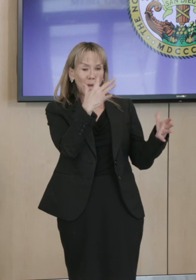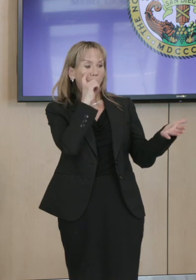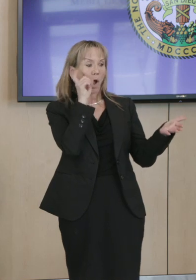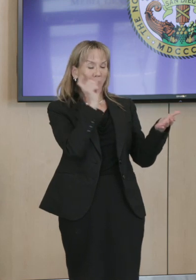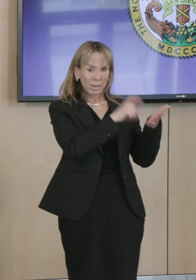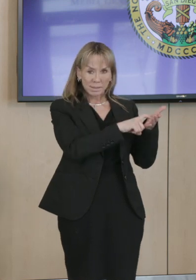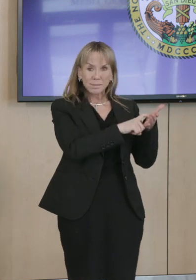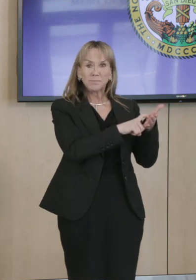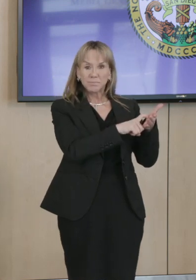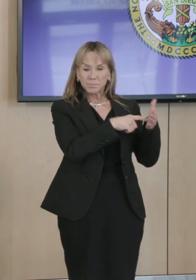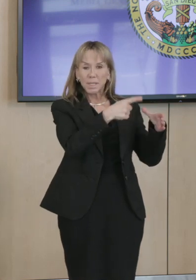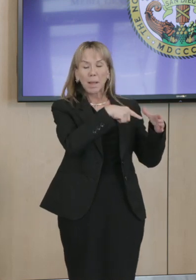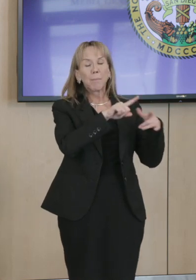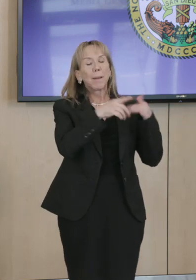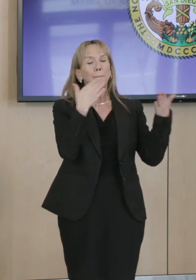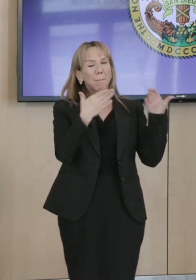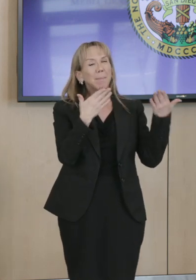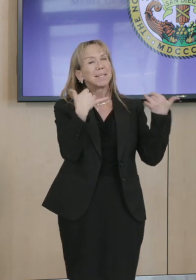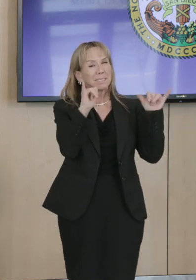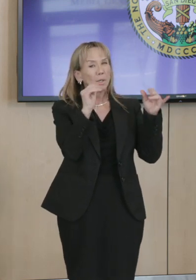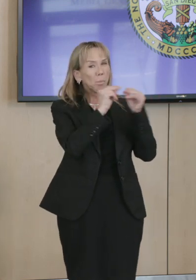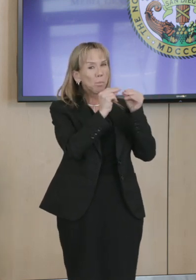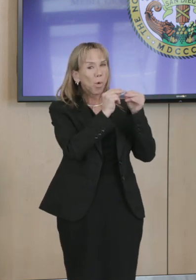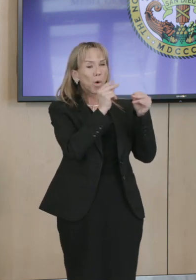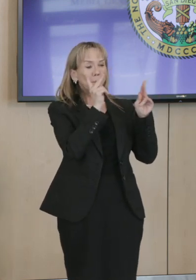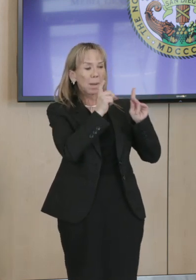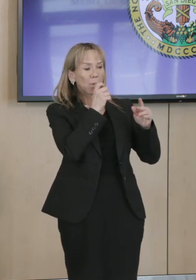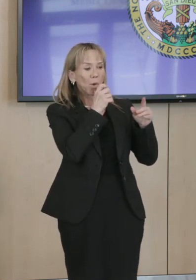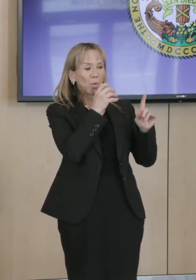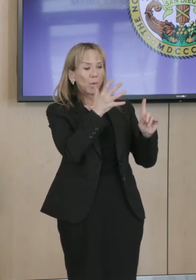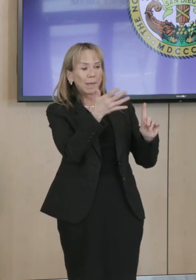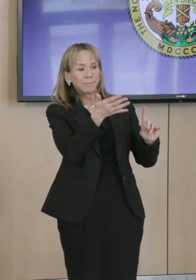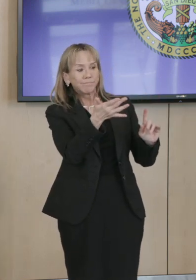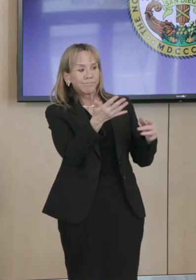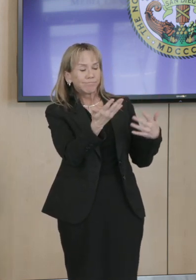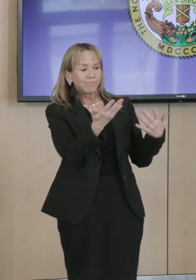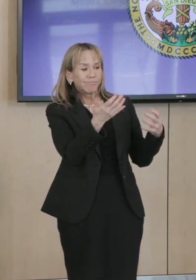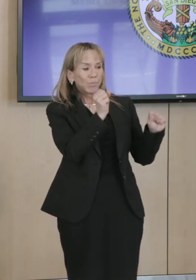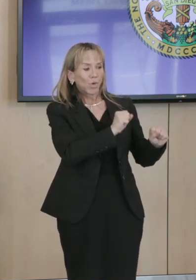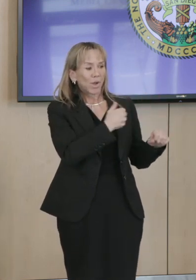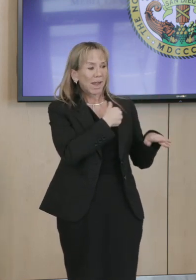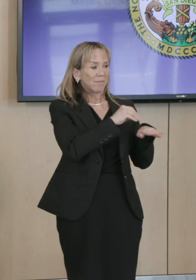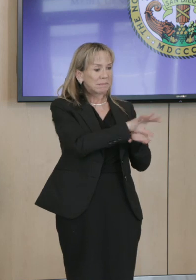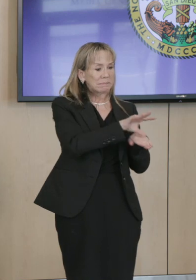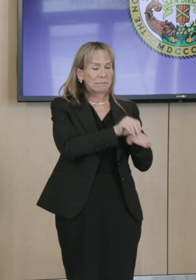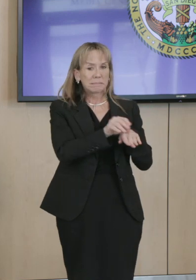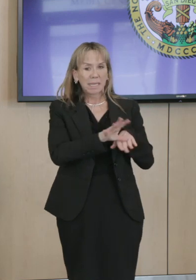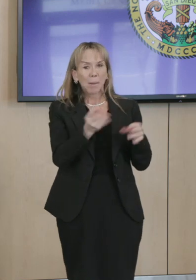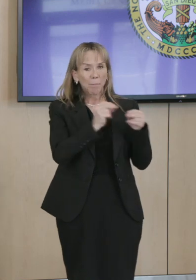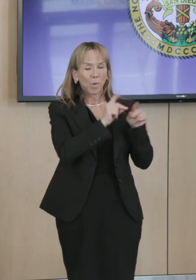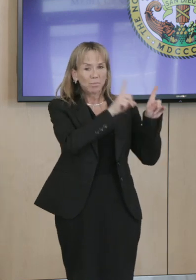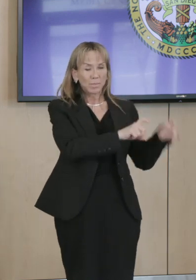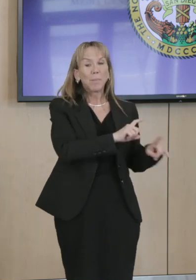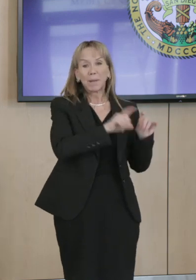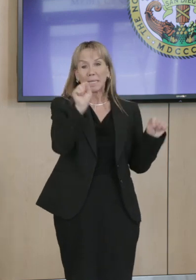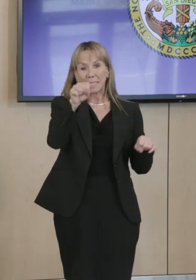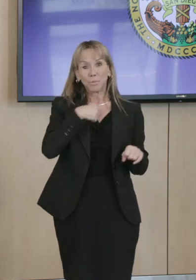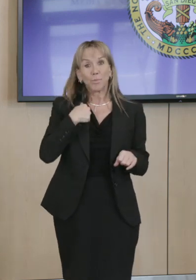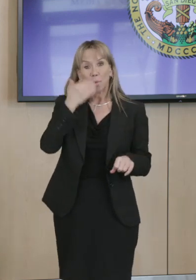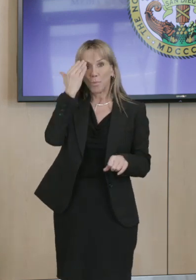identified. However, there may be more close contacts that are, in fact, identified as time goes by. But we are aware of those